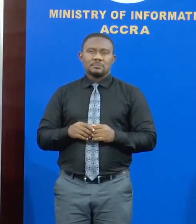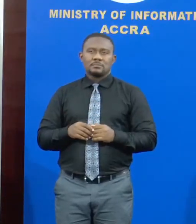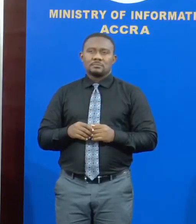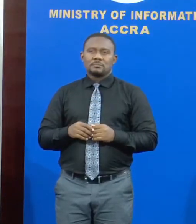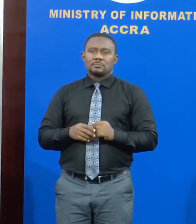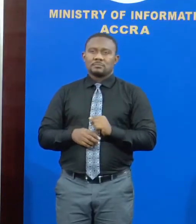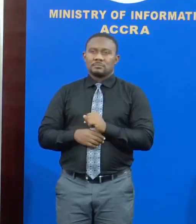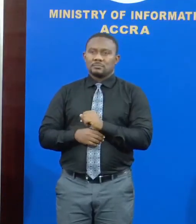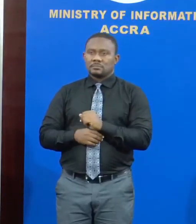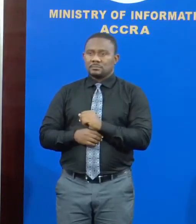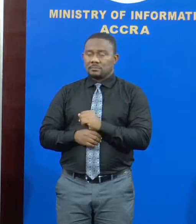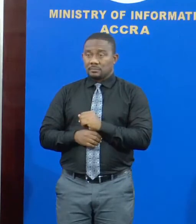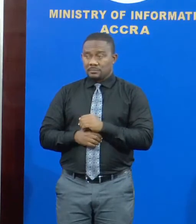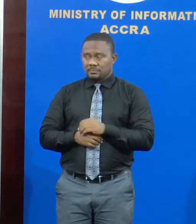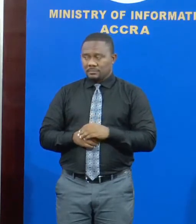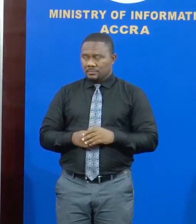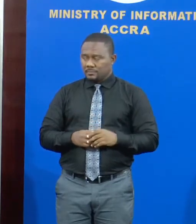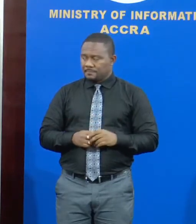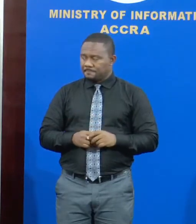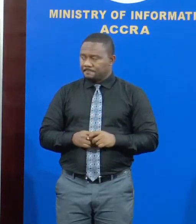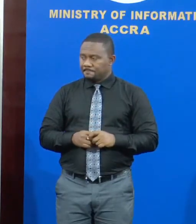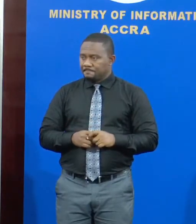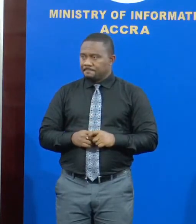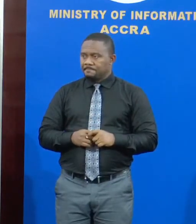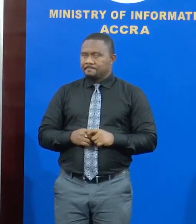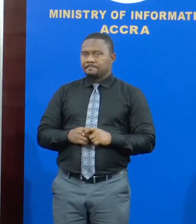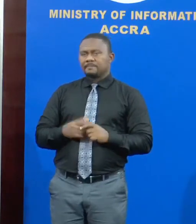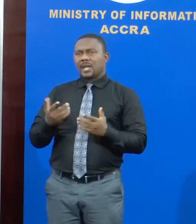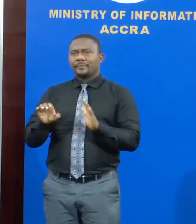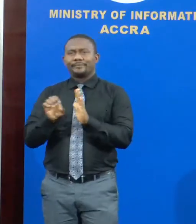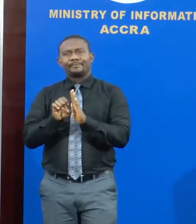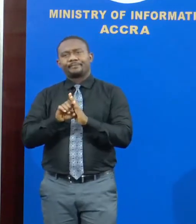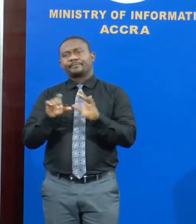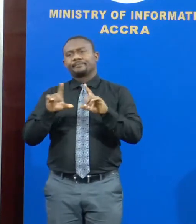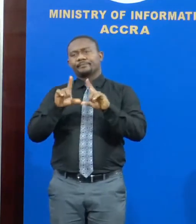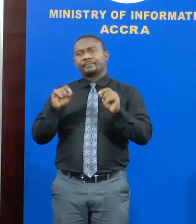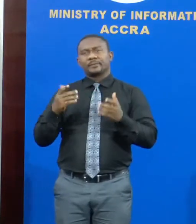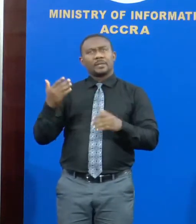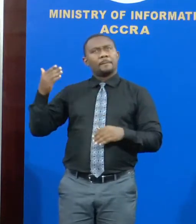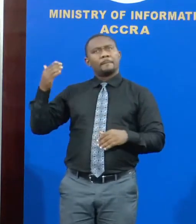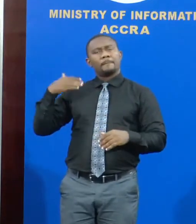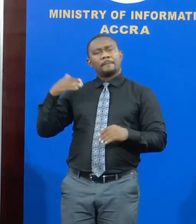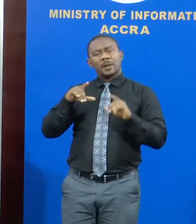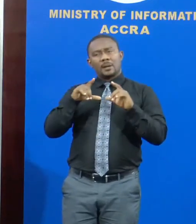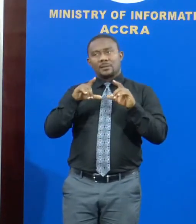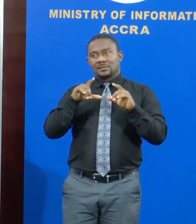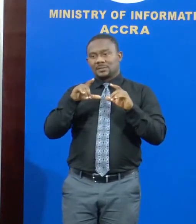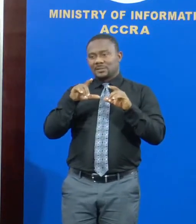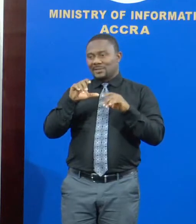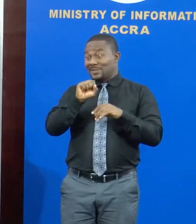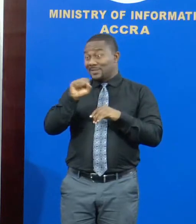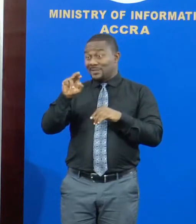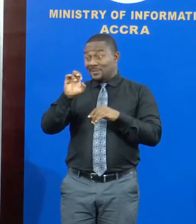let me answer that in many forms. So let's start with the card. We were producing that SNET card.